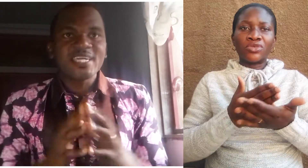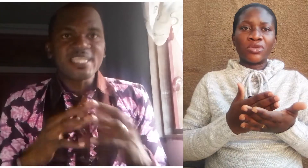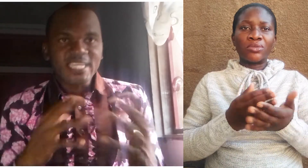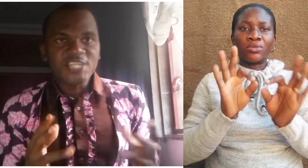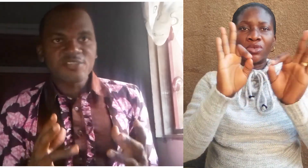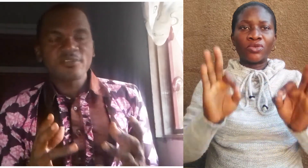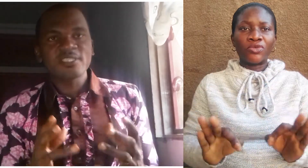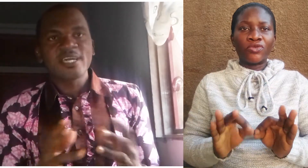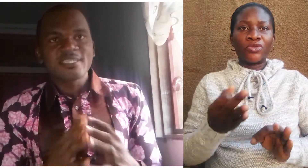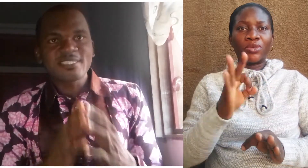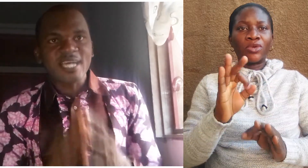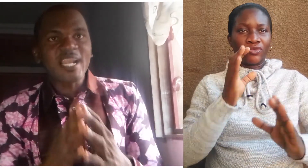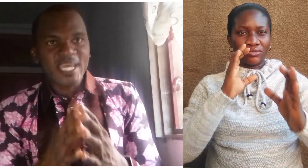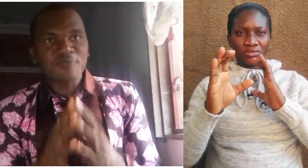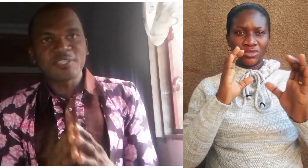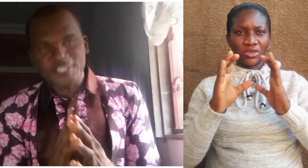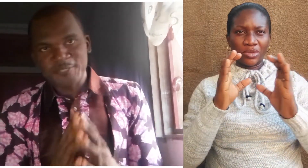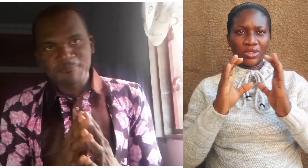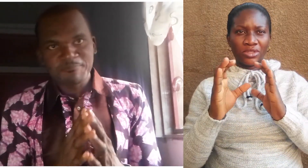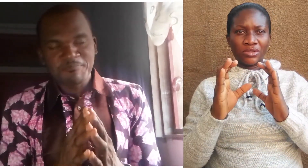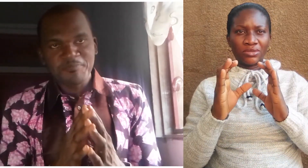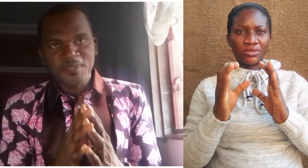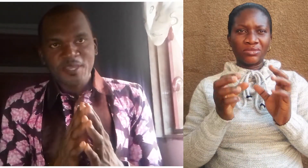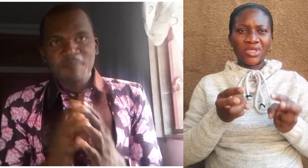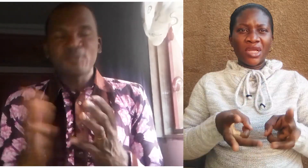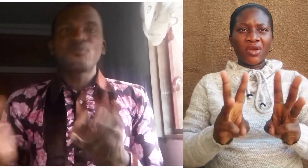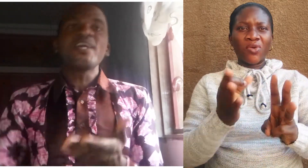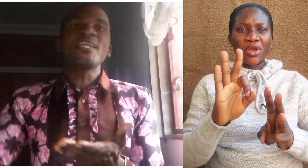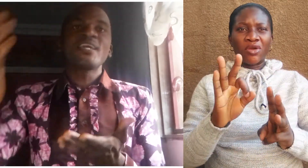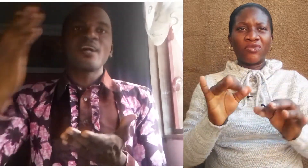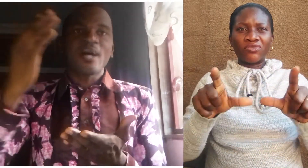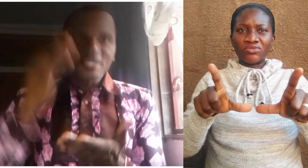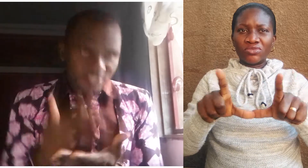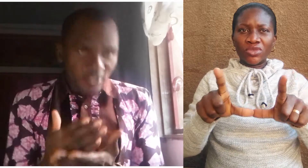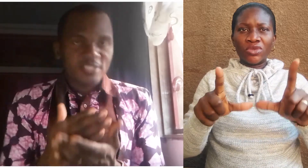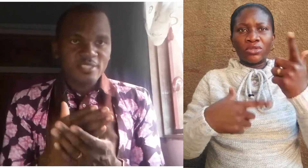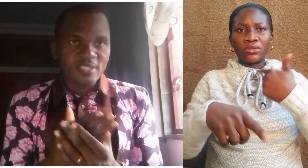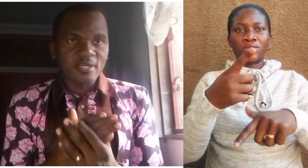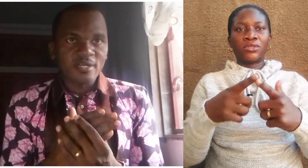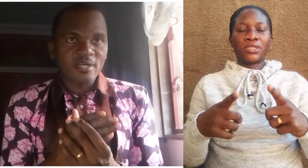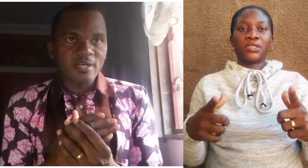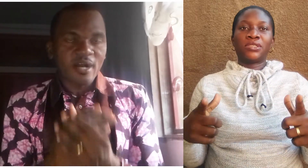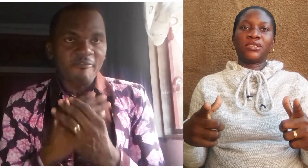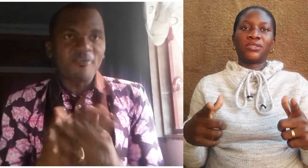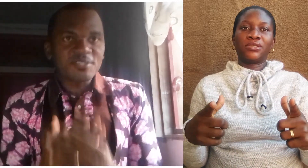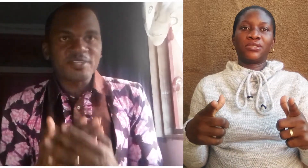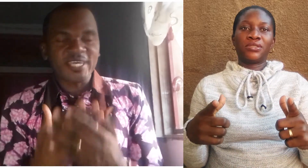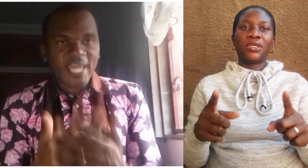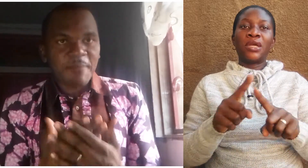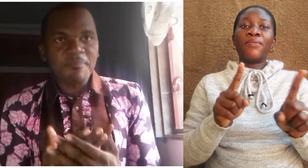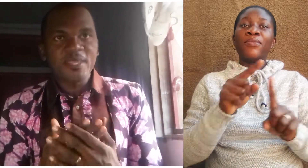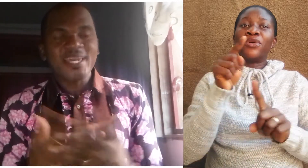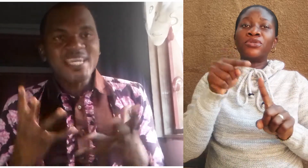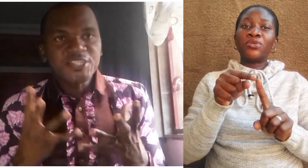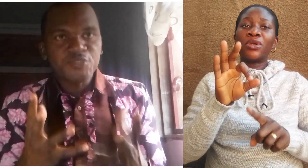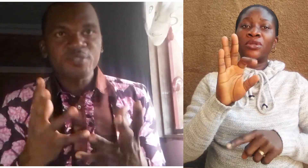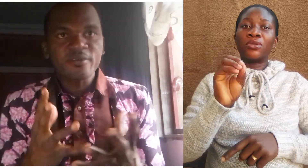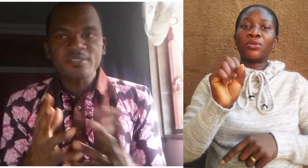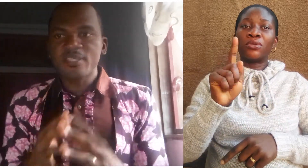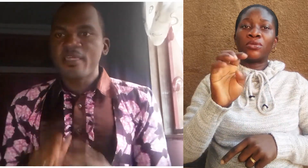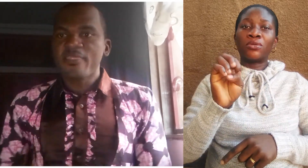of indigenous sign language. But when just Foster came,